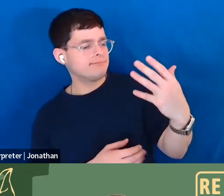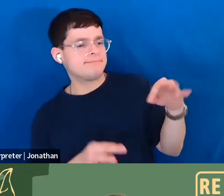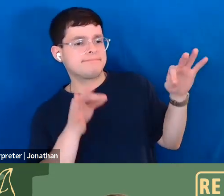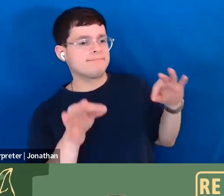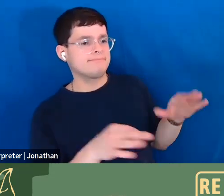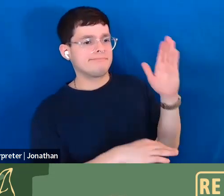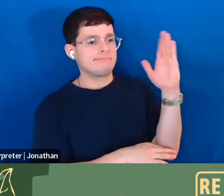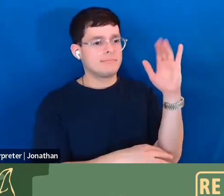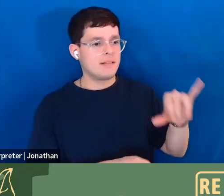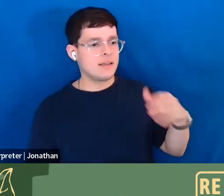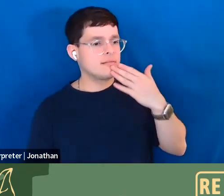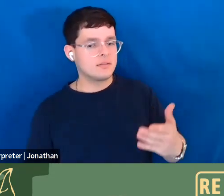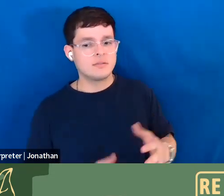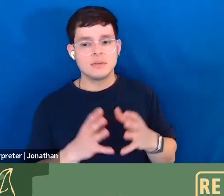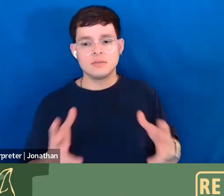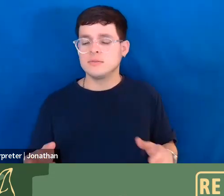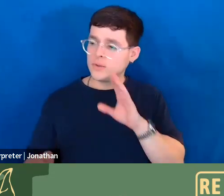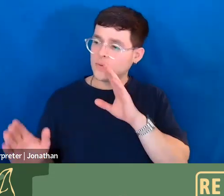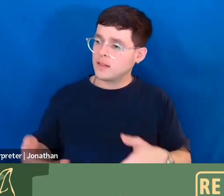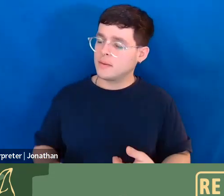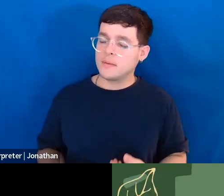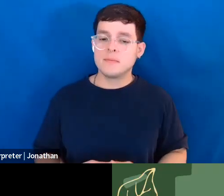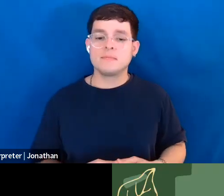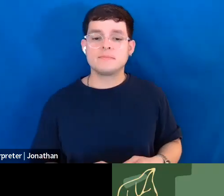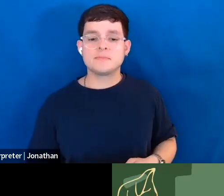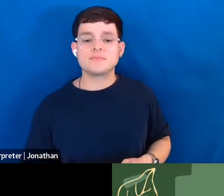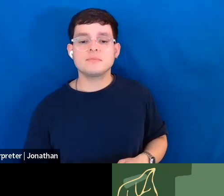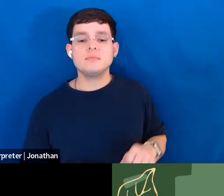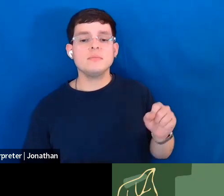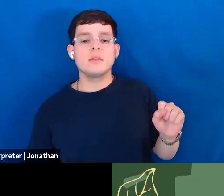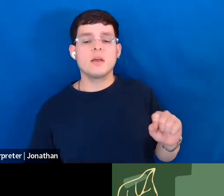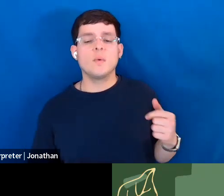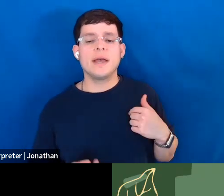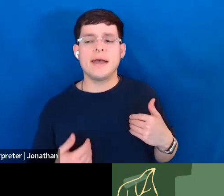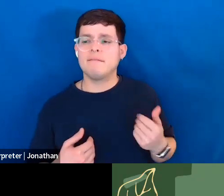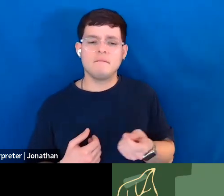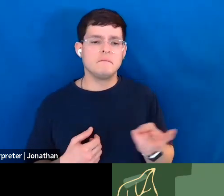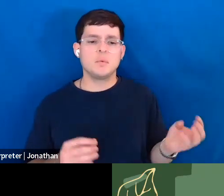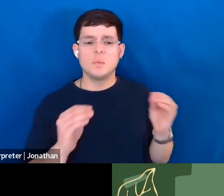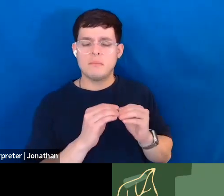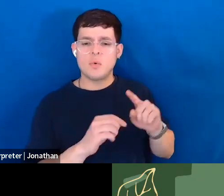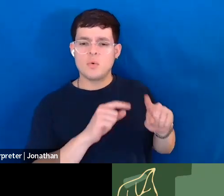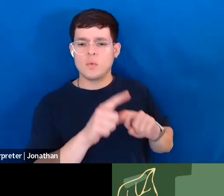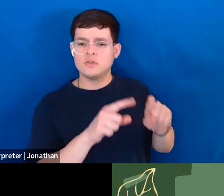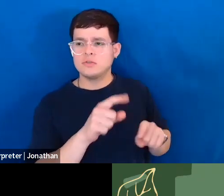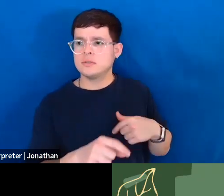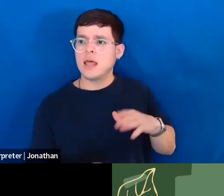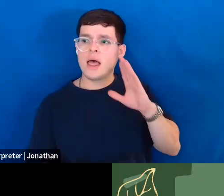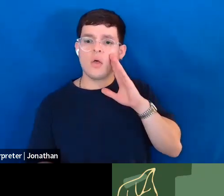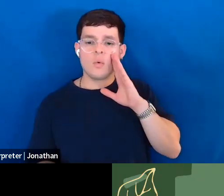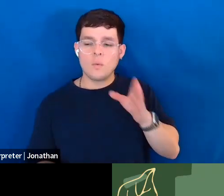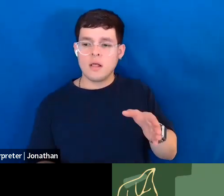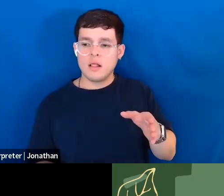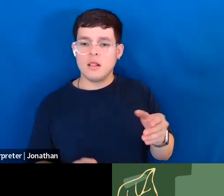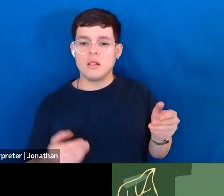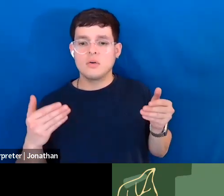us. You're welcome. Yeah, and we have a few more questions. I'm gonna go with